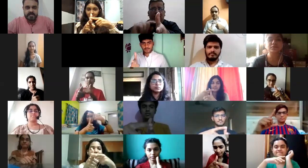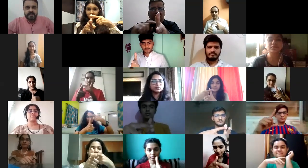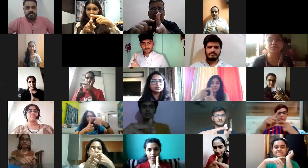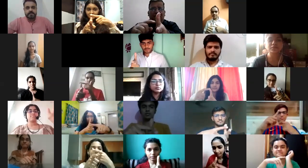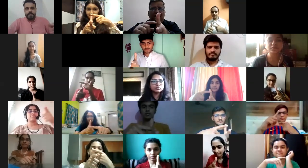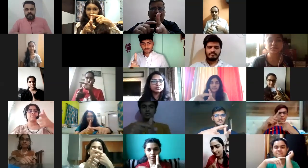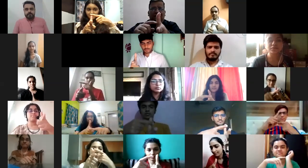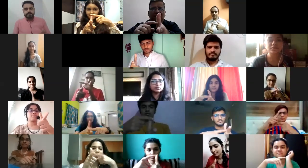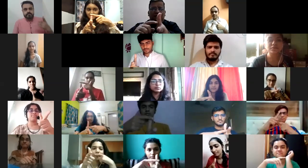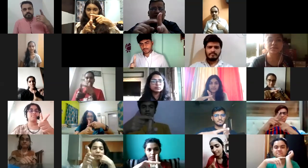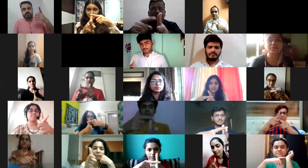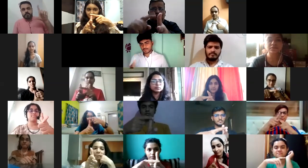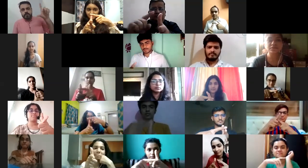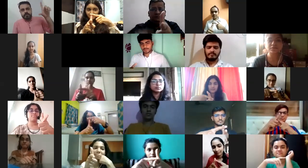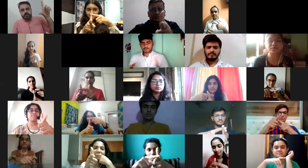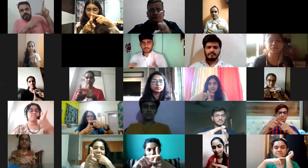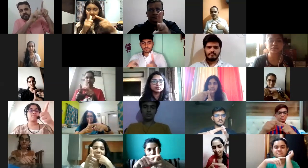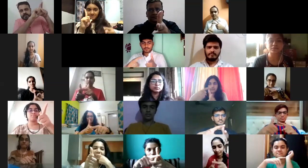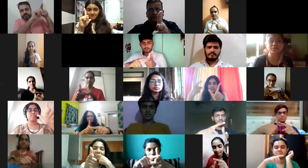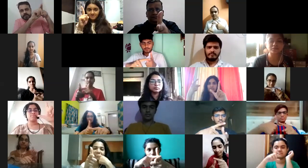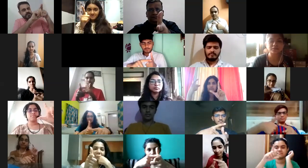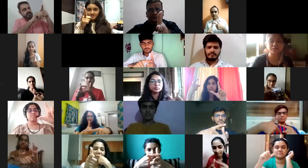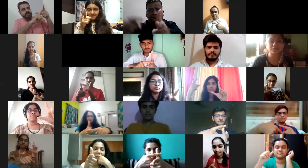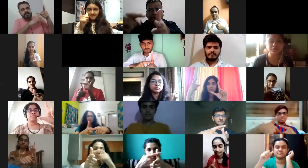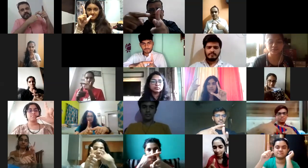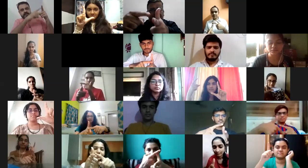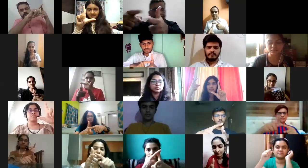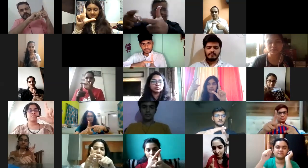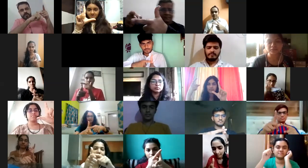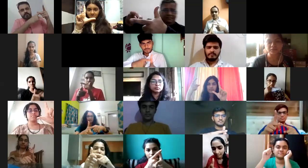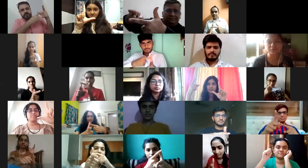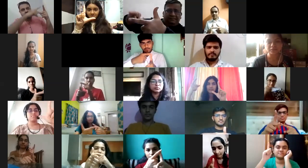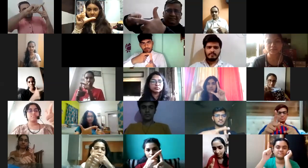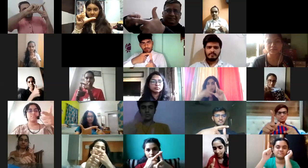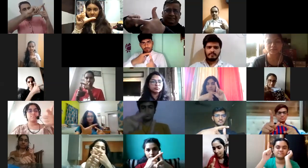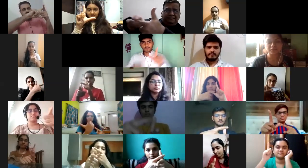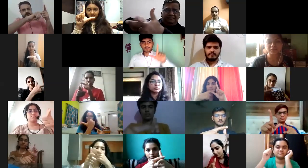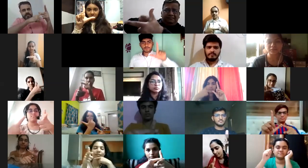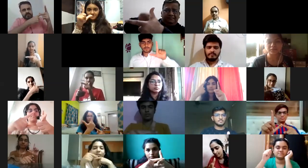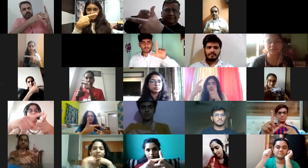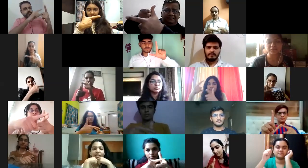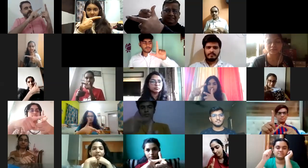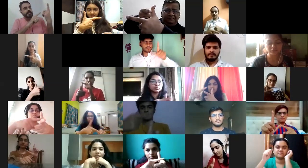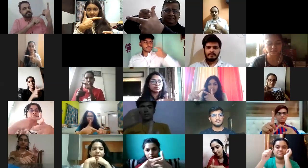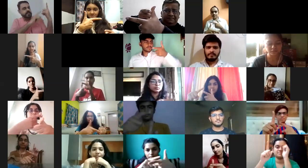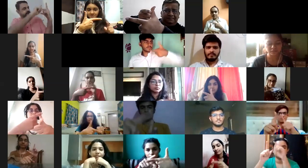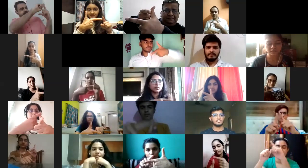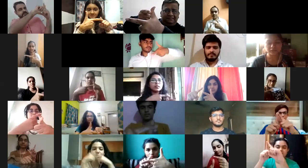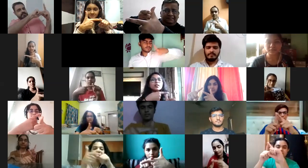Yes. You're taking a finger because it gives a feel of a J. When if you're writing J like this, does